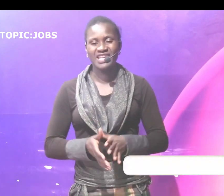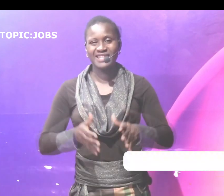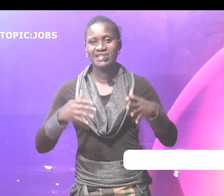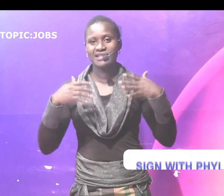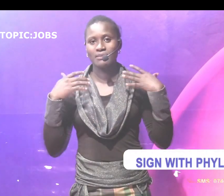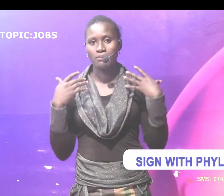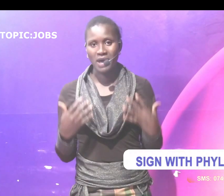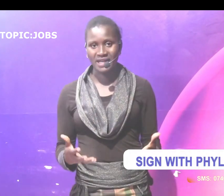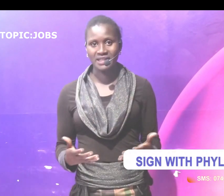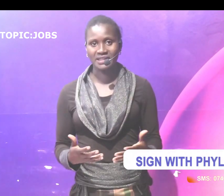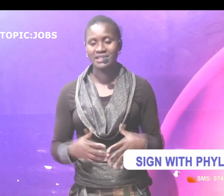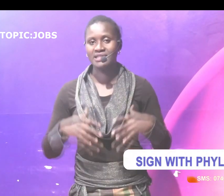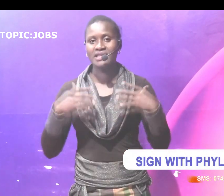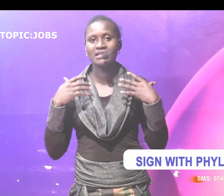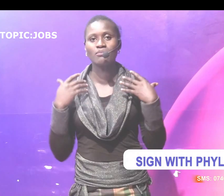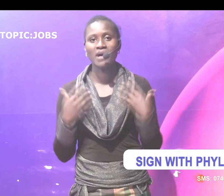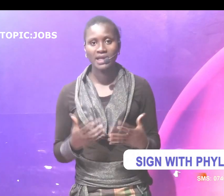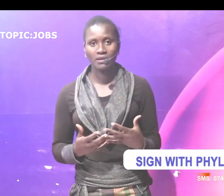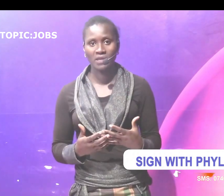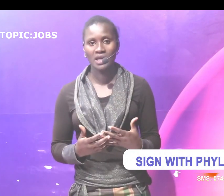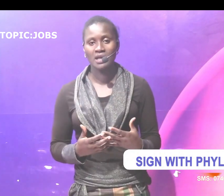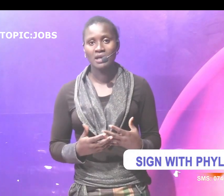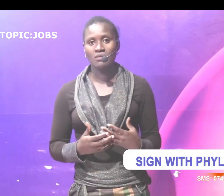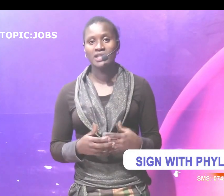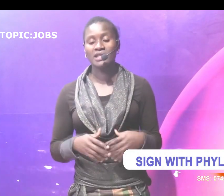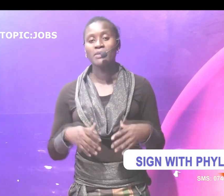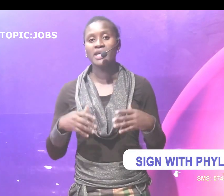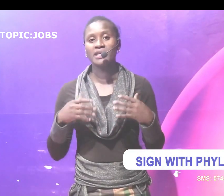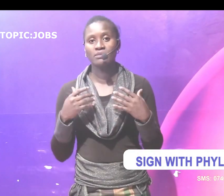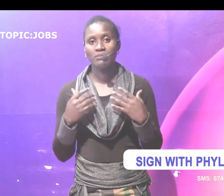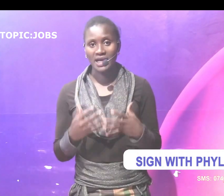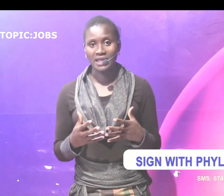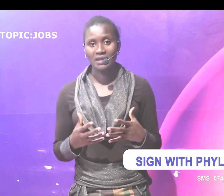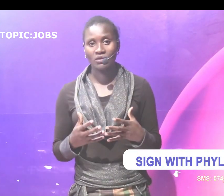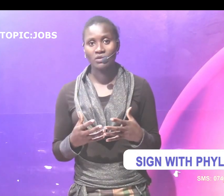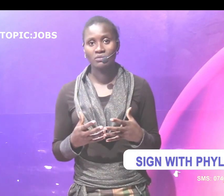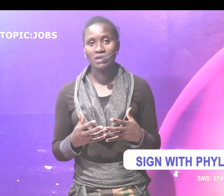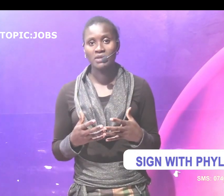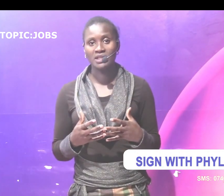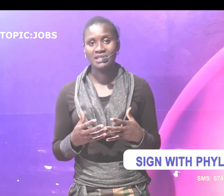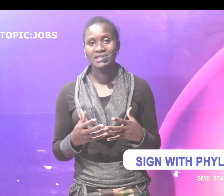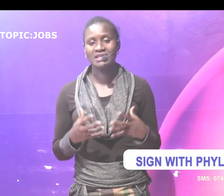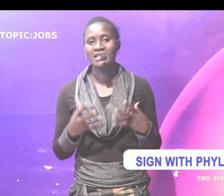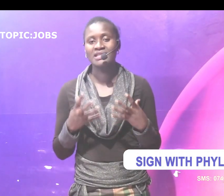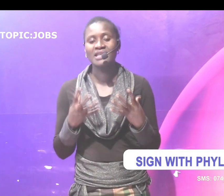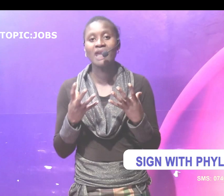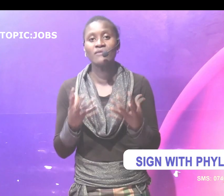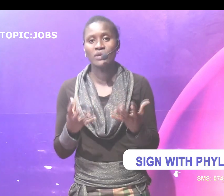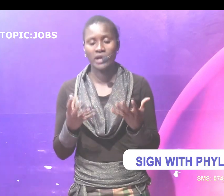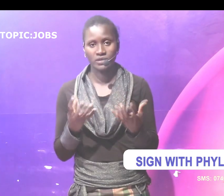is burden. It is just burdening me. When something is burden, or maybe it is heavy, you cannot carry